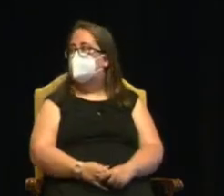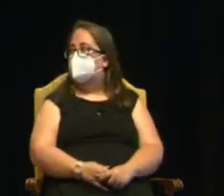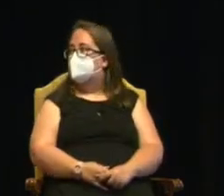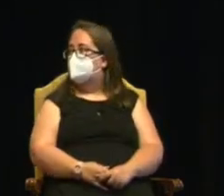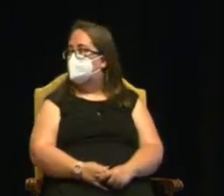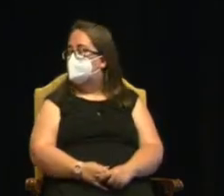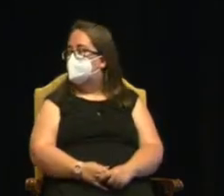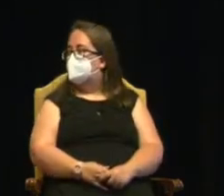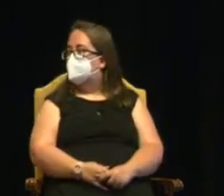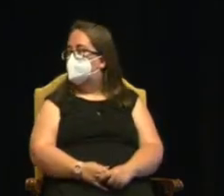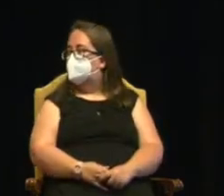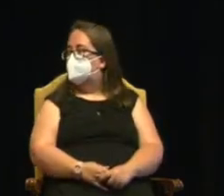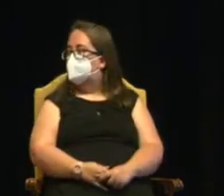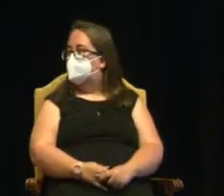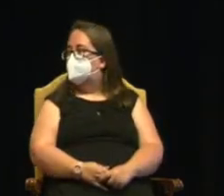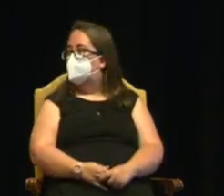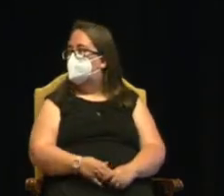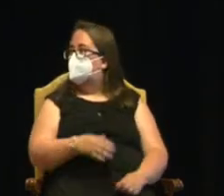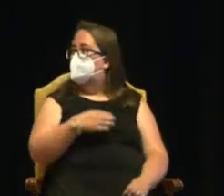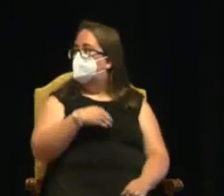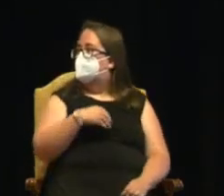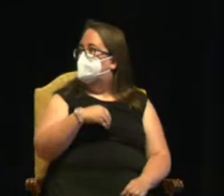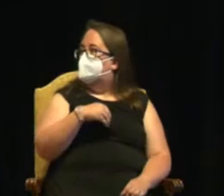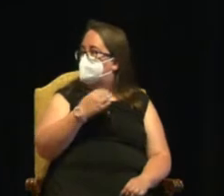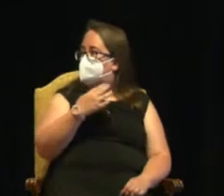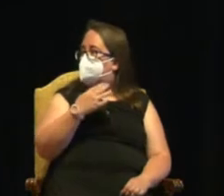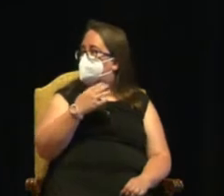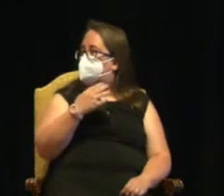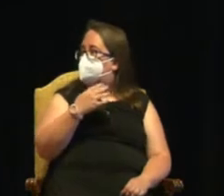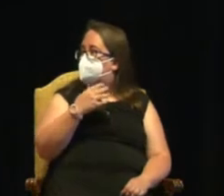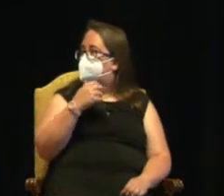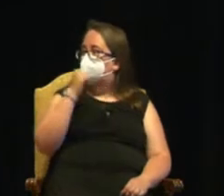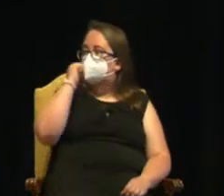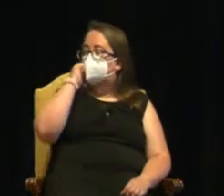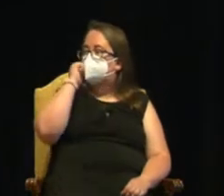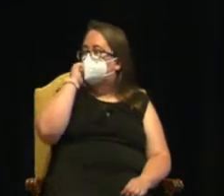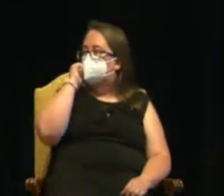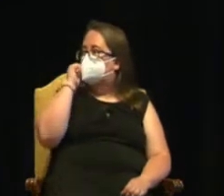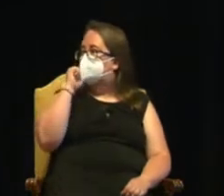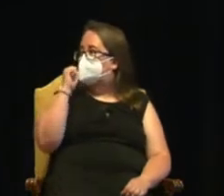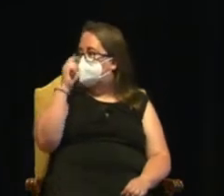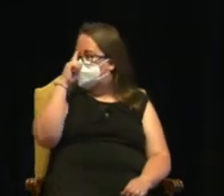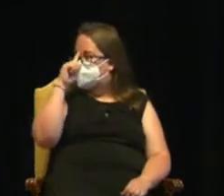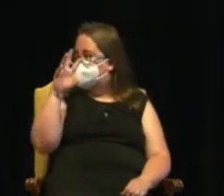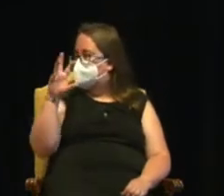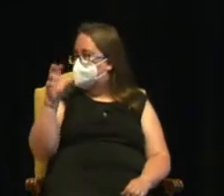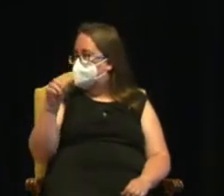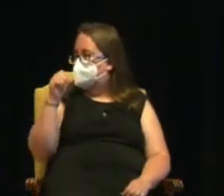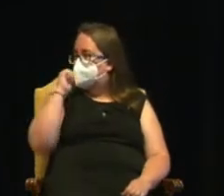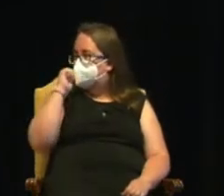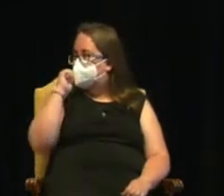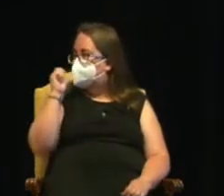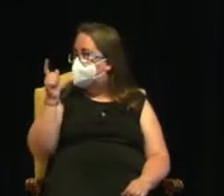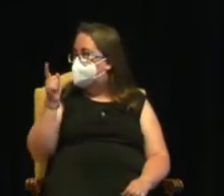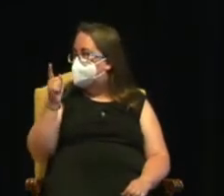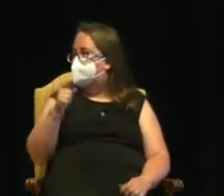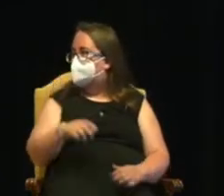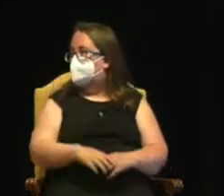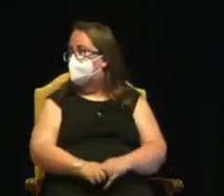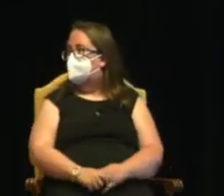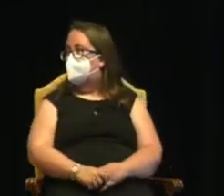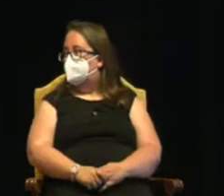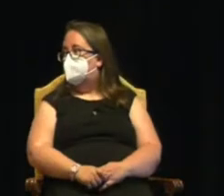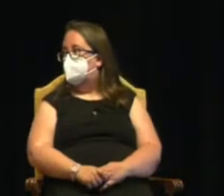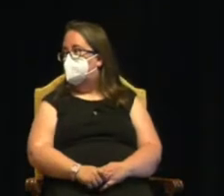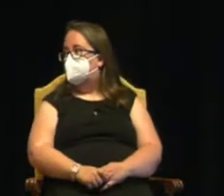true. The white press didn't care, but. I said daily. I don't think the Afro was ever daily. Was it? If so,